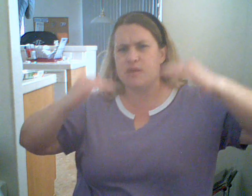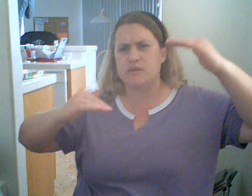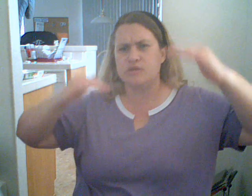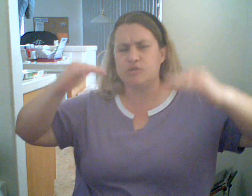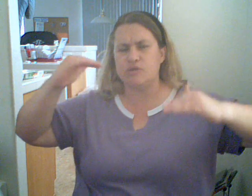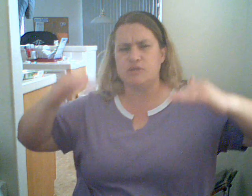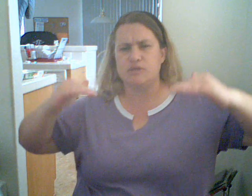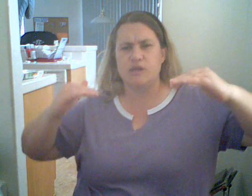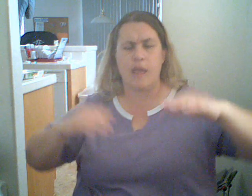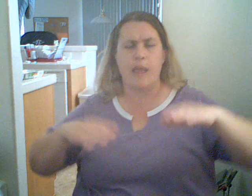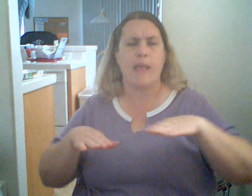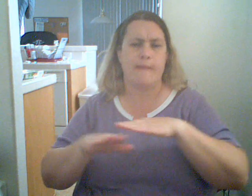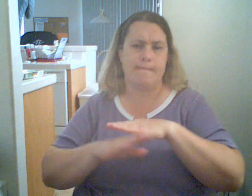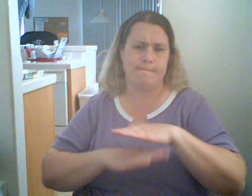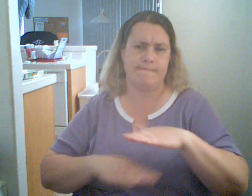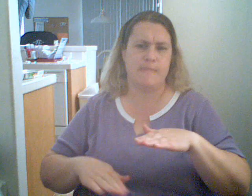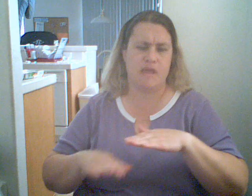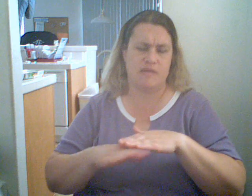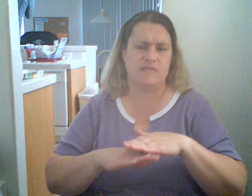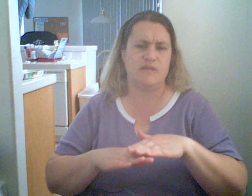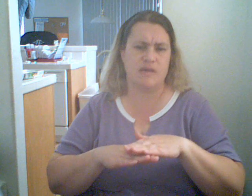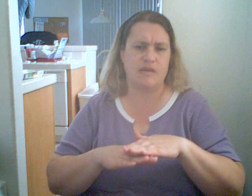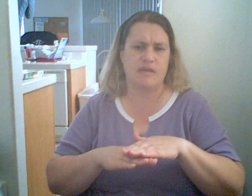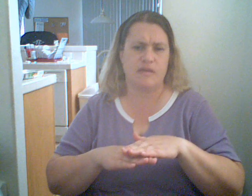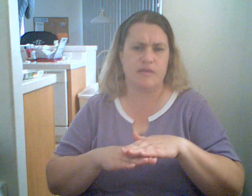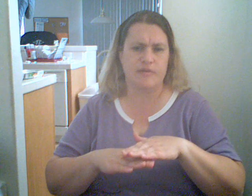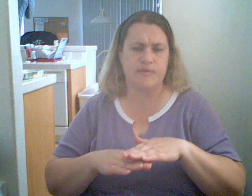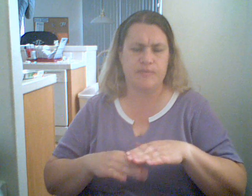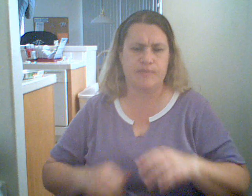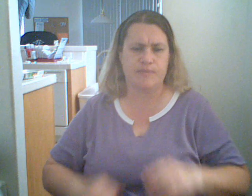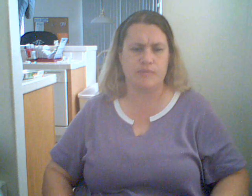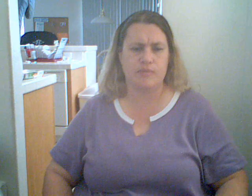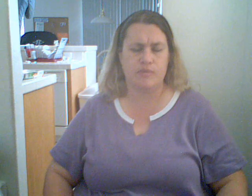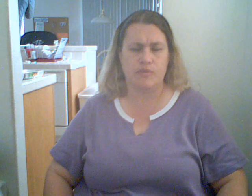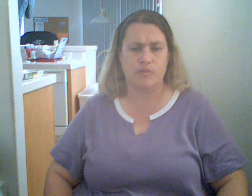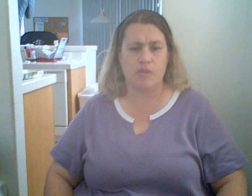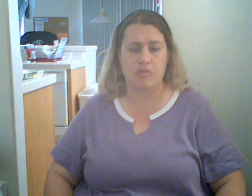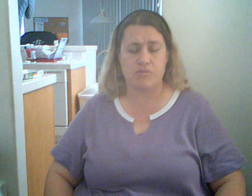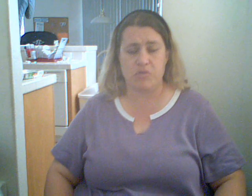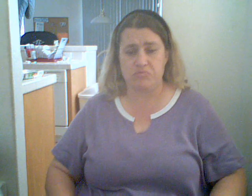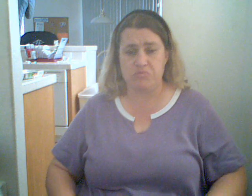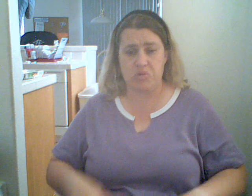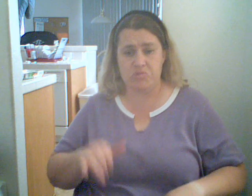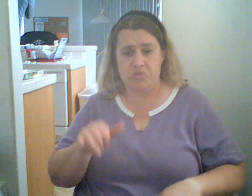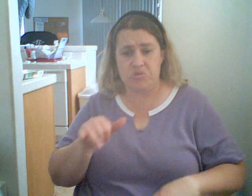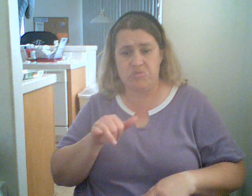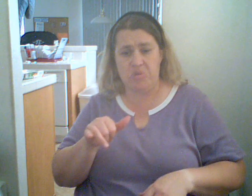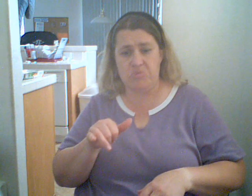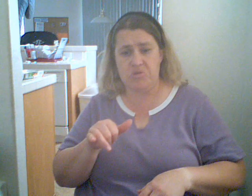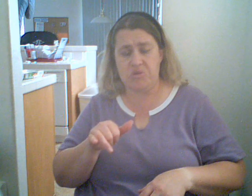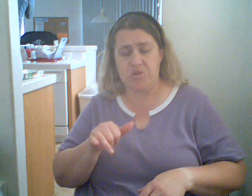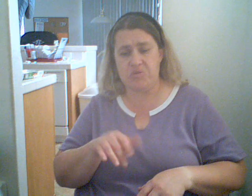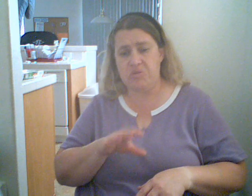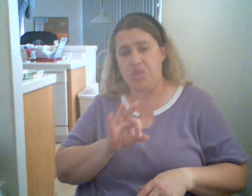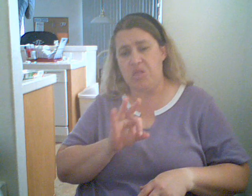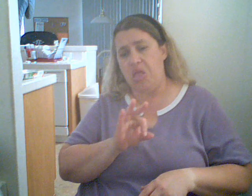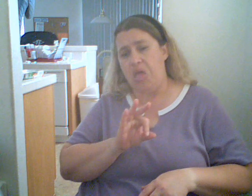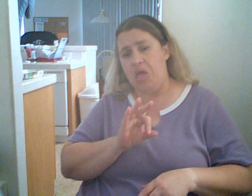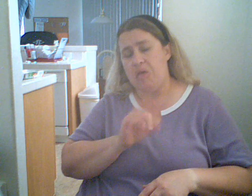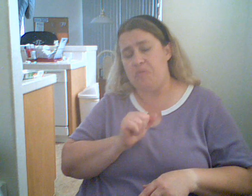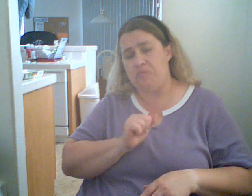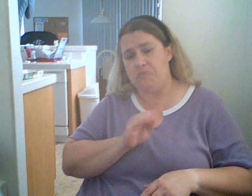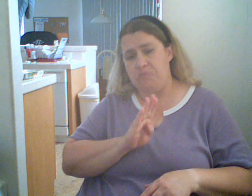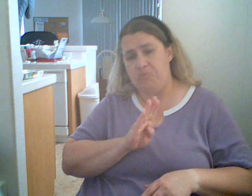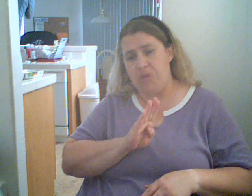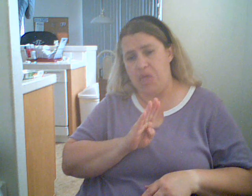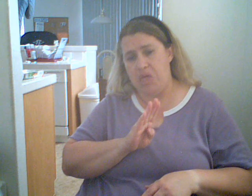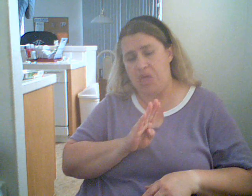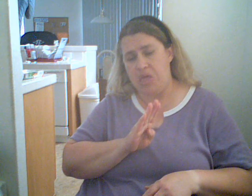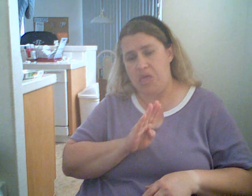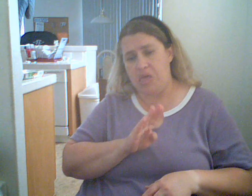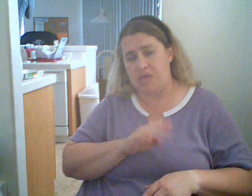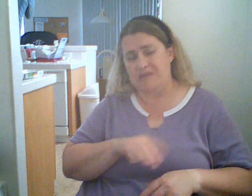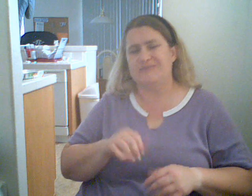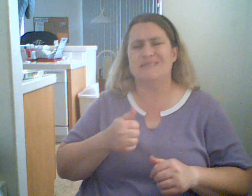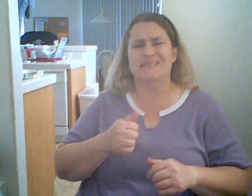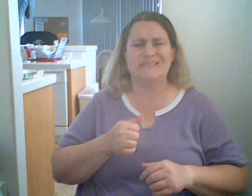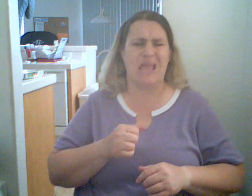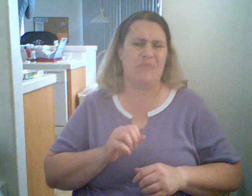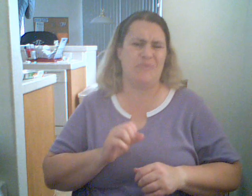So again, those similar categories that were in 9B would also be in 10B.